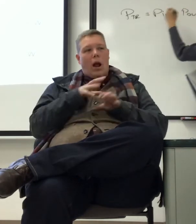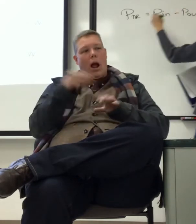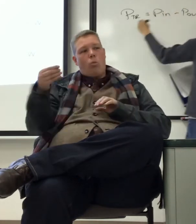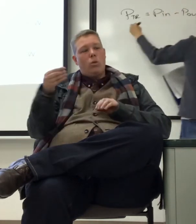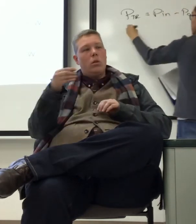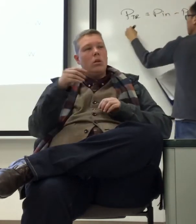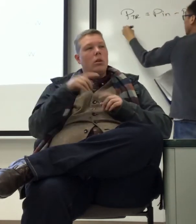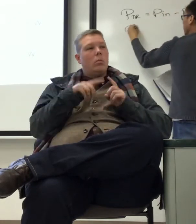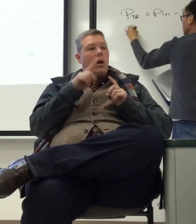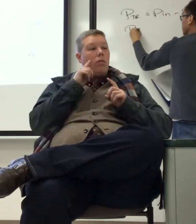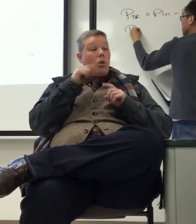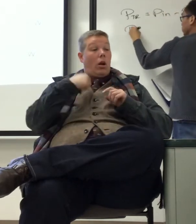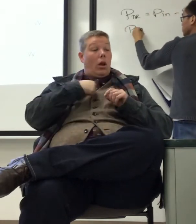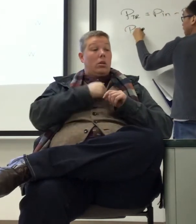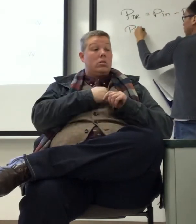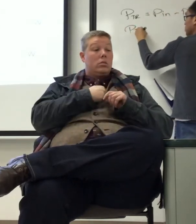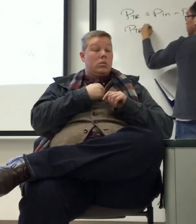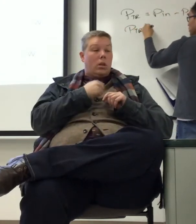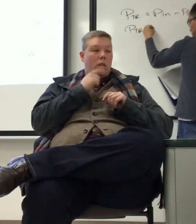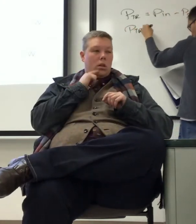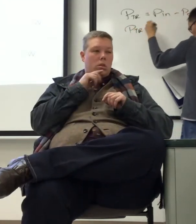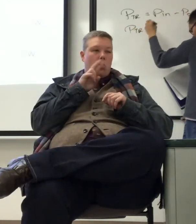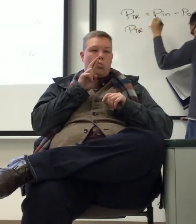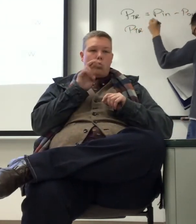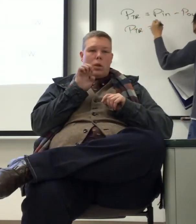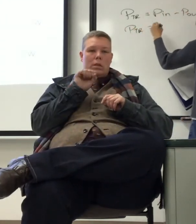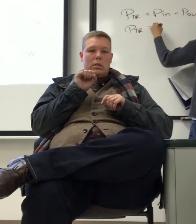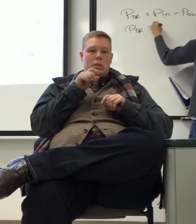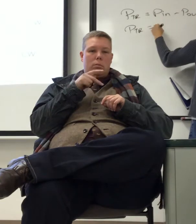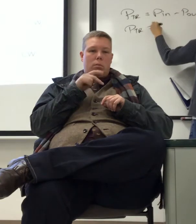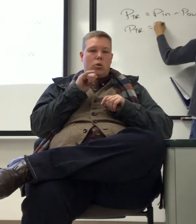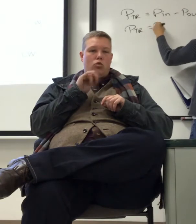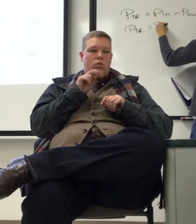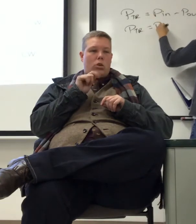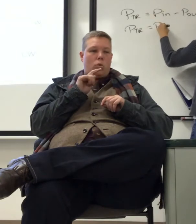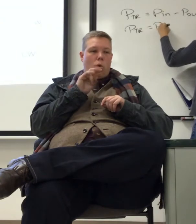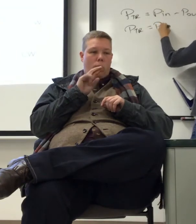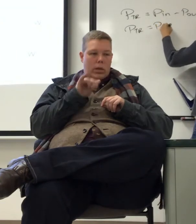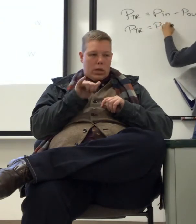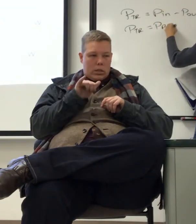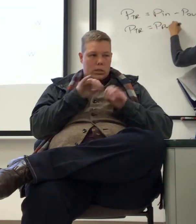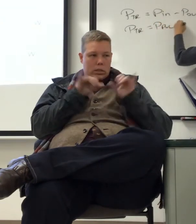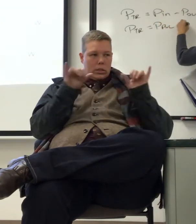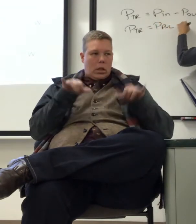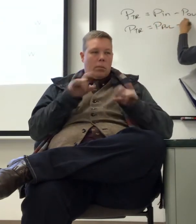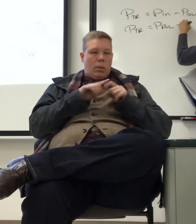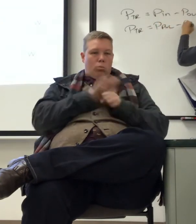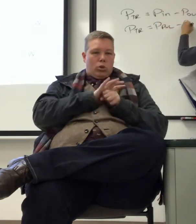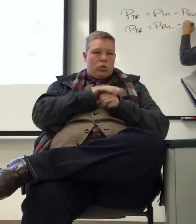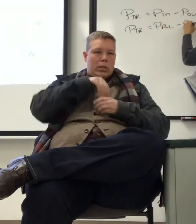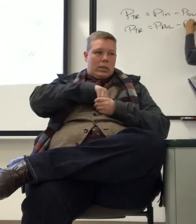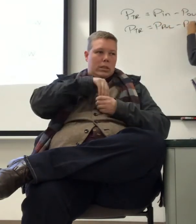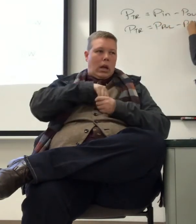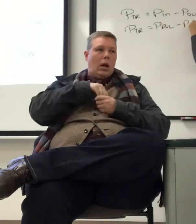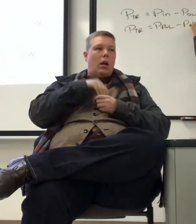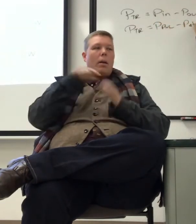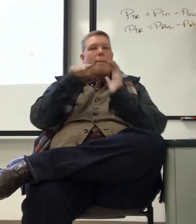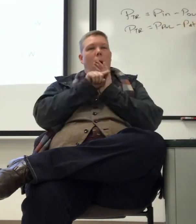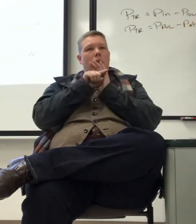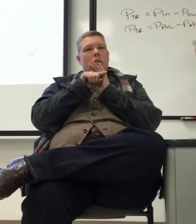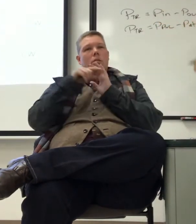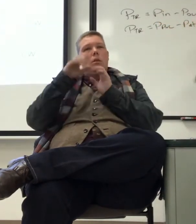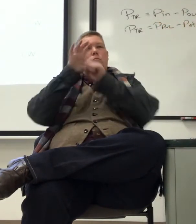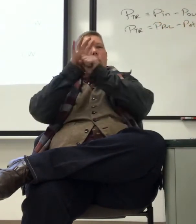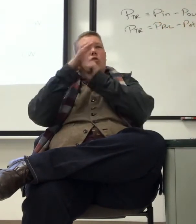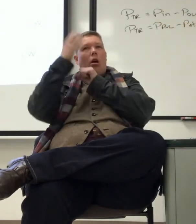But for us, it's going to be, because it's the respiratory system, pressure inside, people minus pressure of the atmosphere.